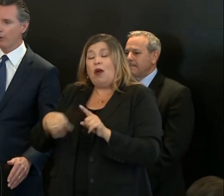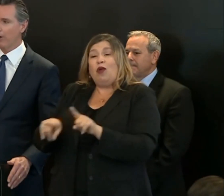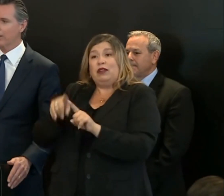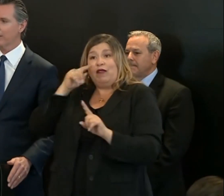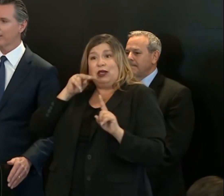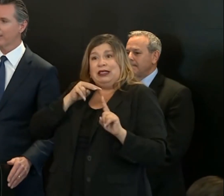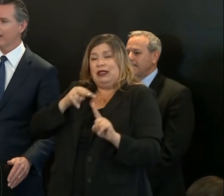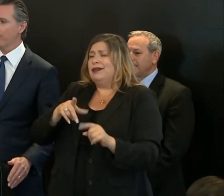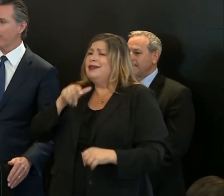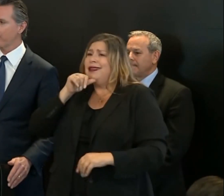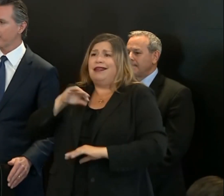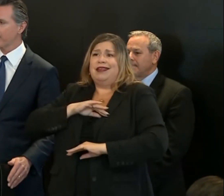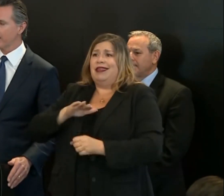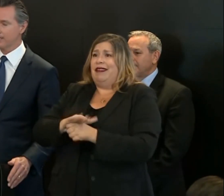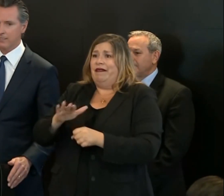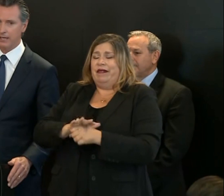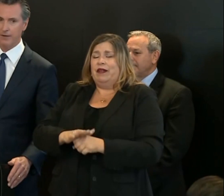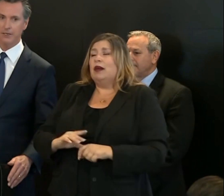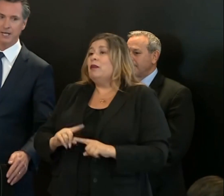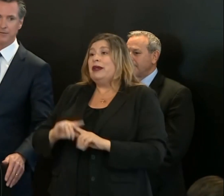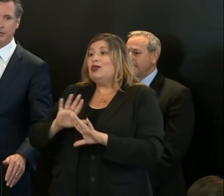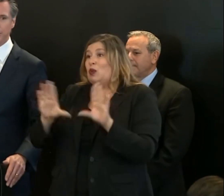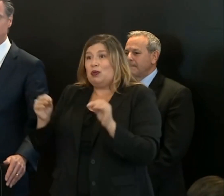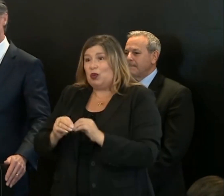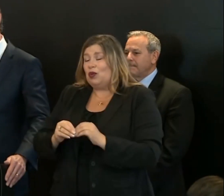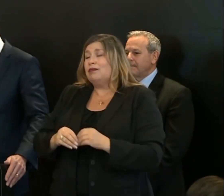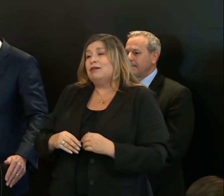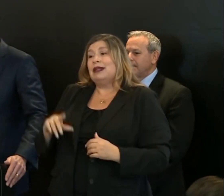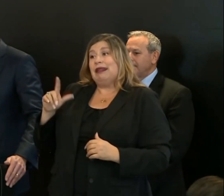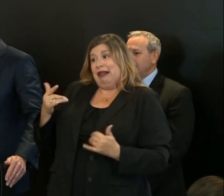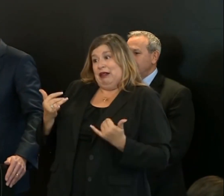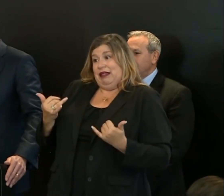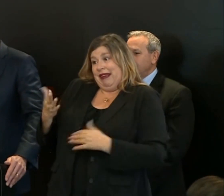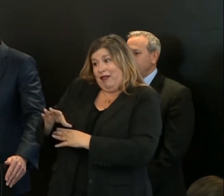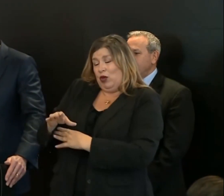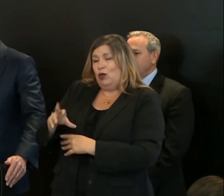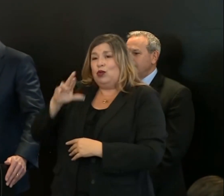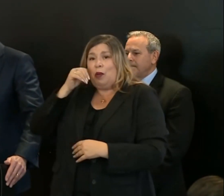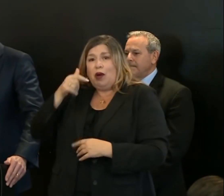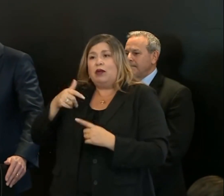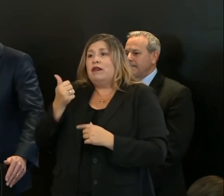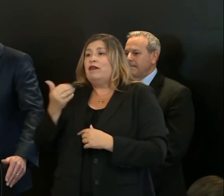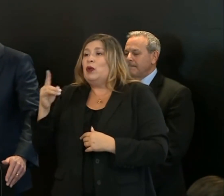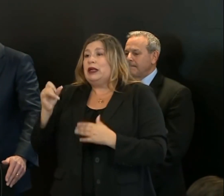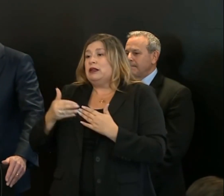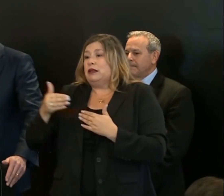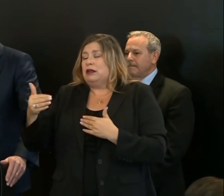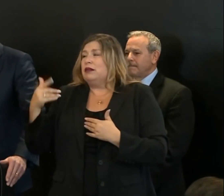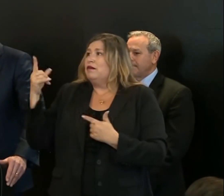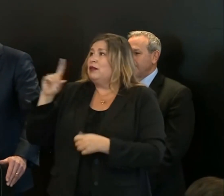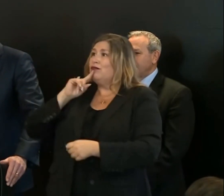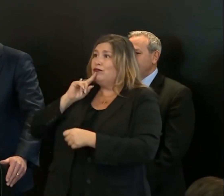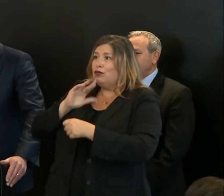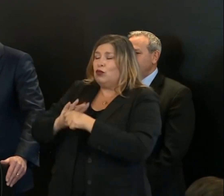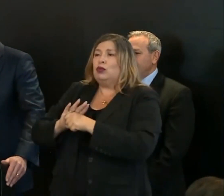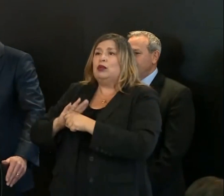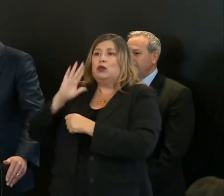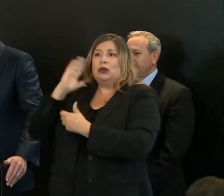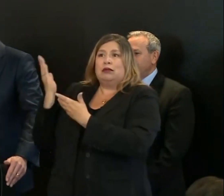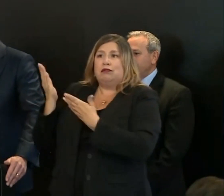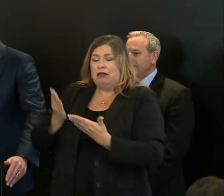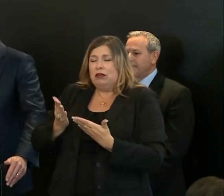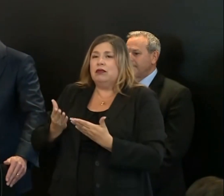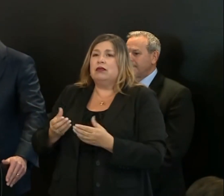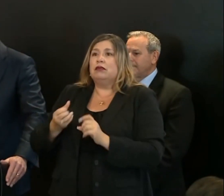But no longer will that be the case. Later this afternoon, tomorrow, in the next few days, we have been assured of our capacity